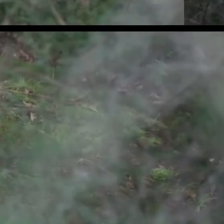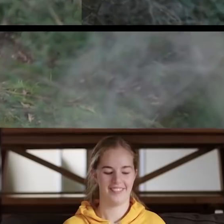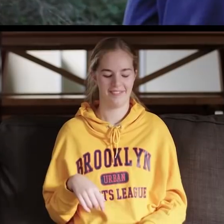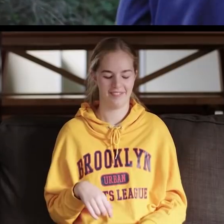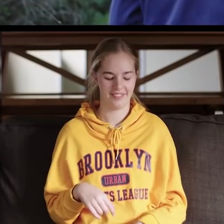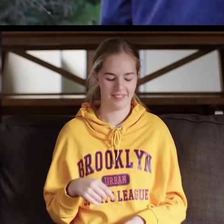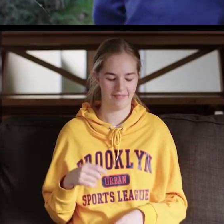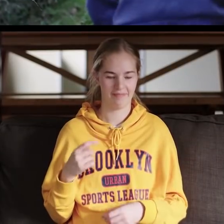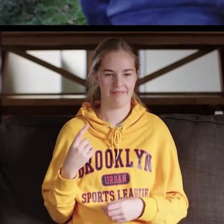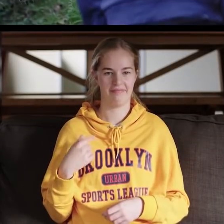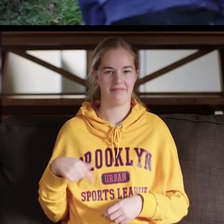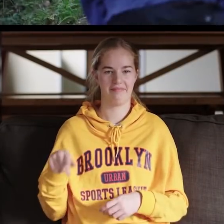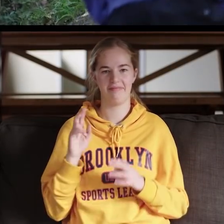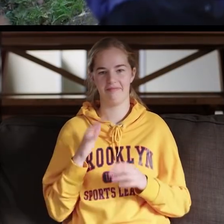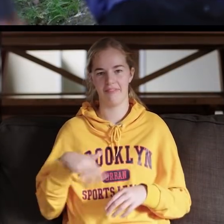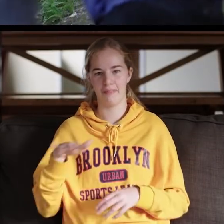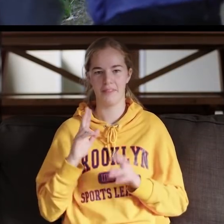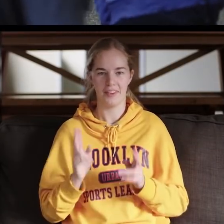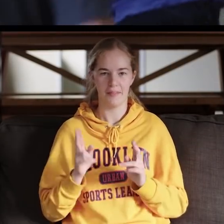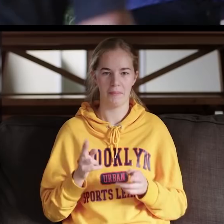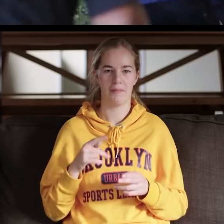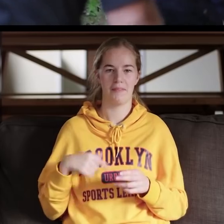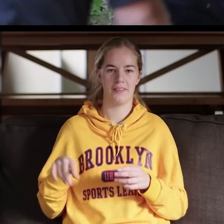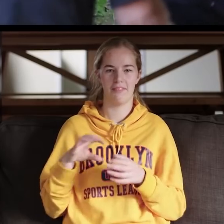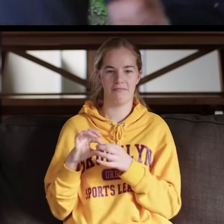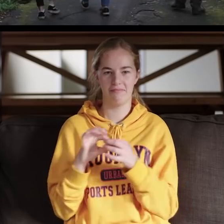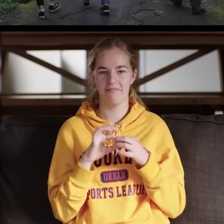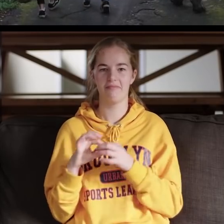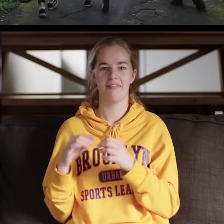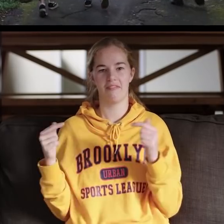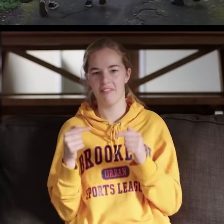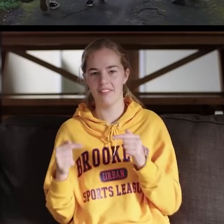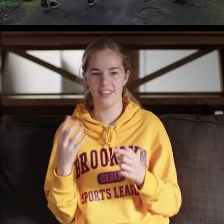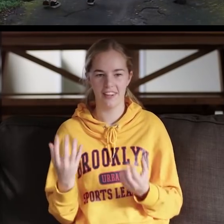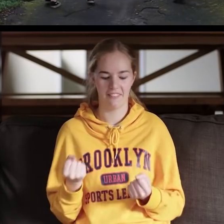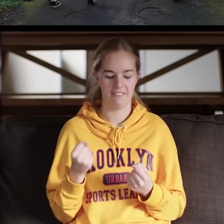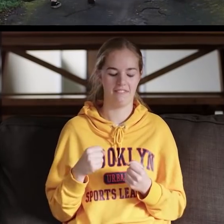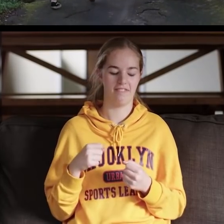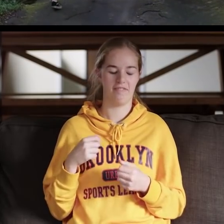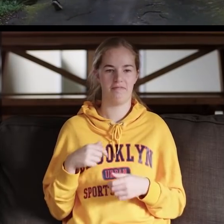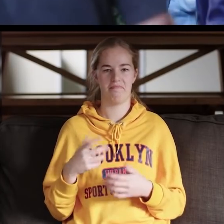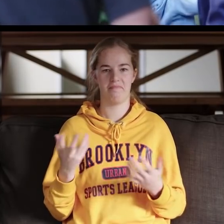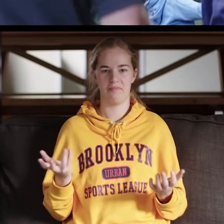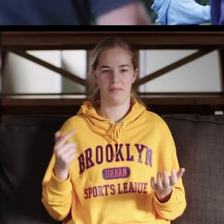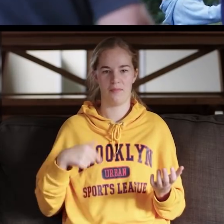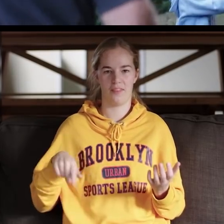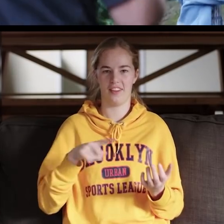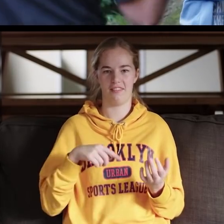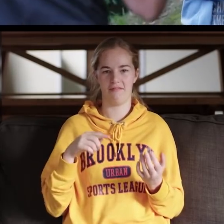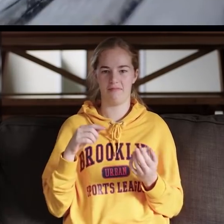I'd say we're a pretty normal family. Most of the time we get along. And, sometimes we fight. The big difference is